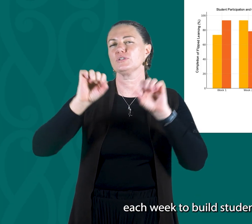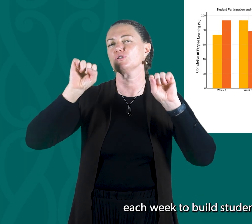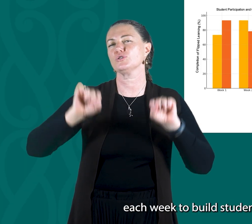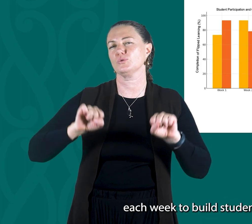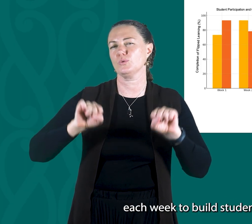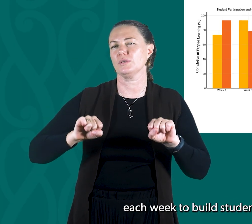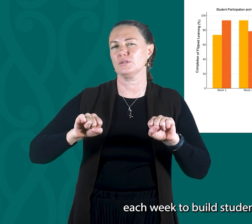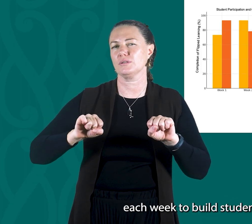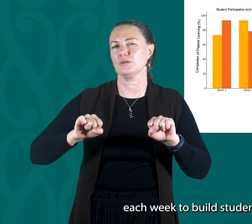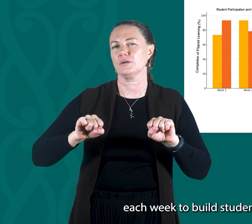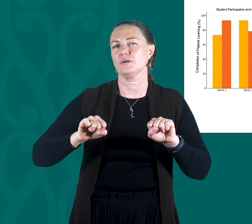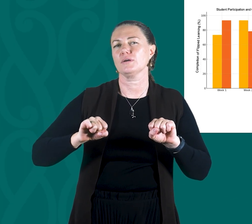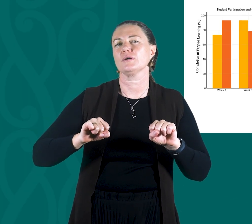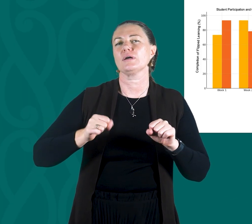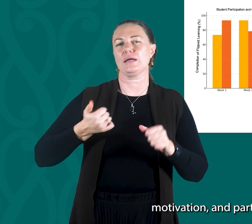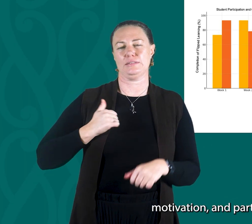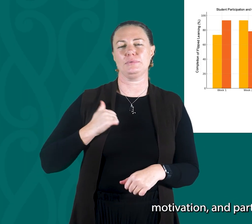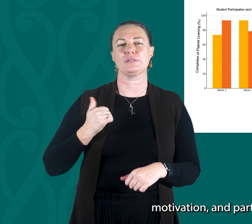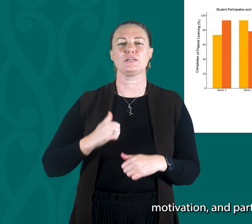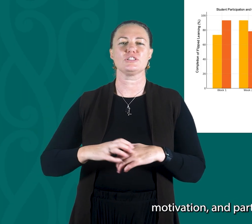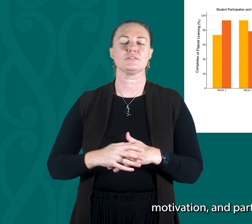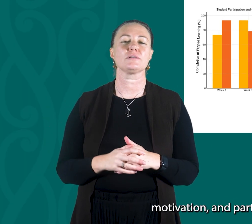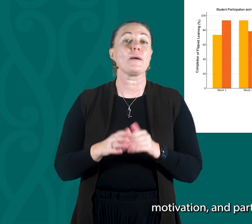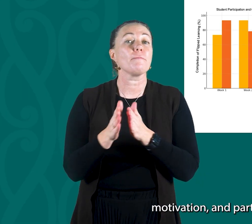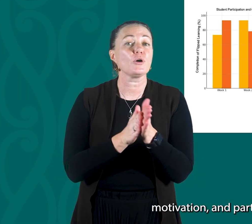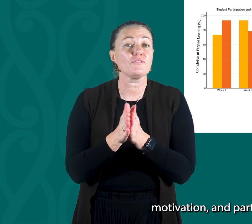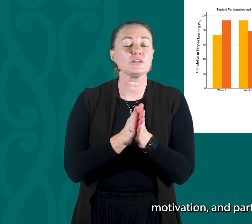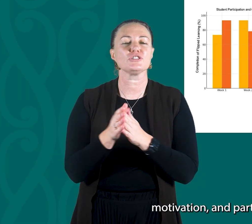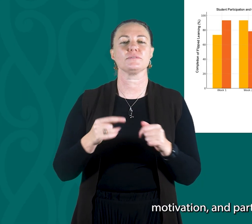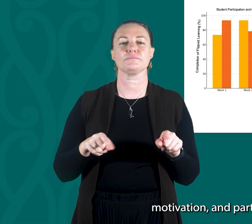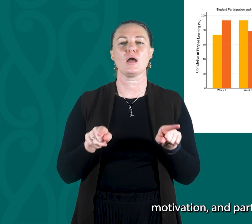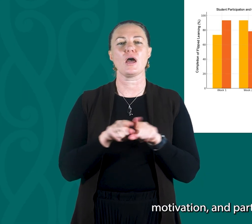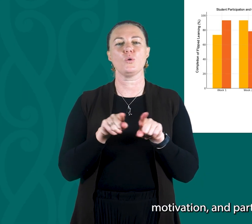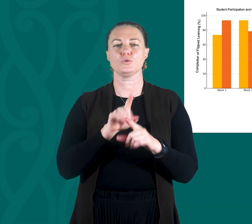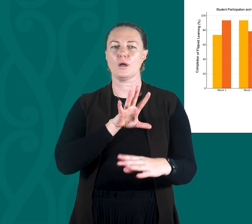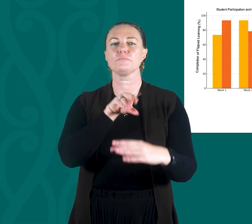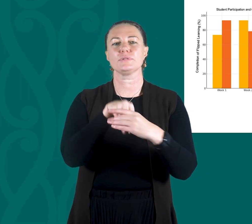student expectations, motivation, and participation.